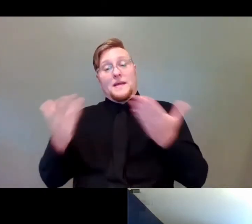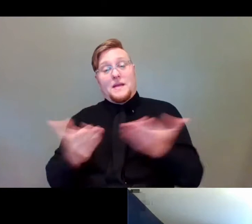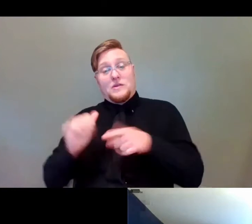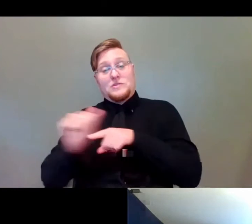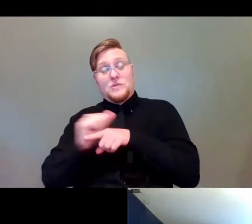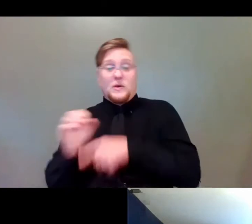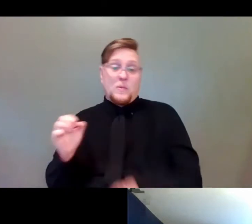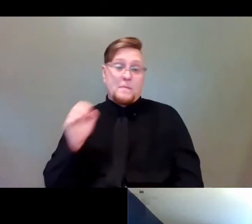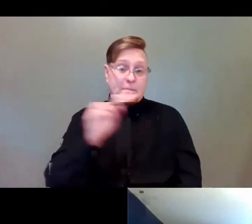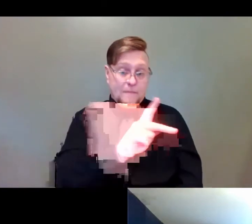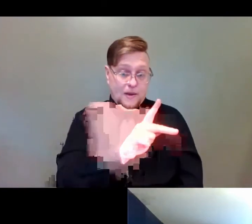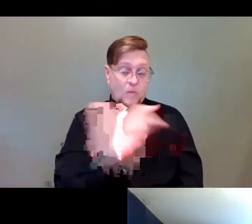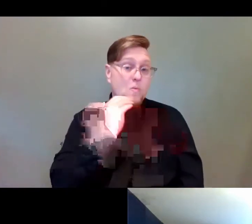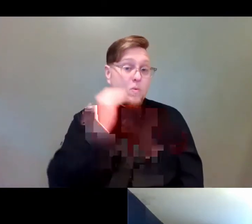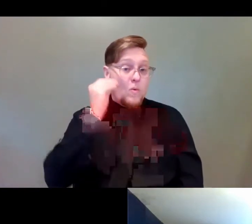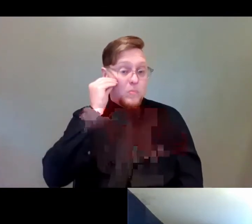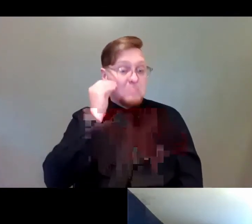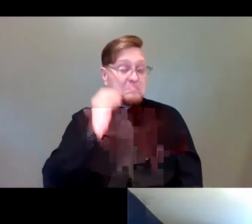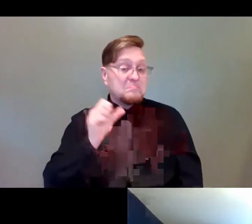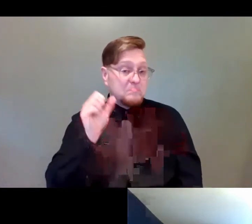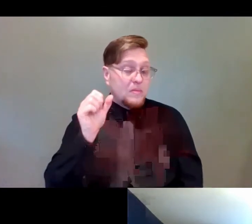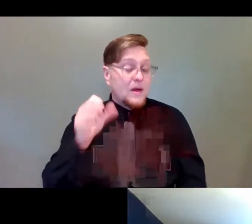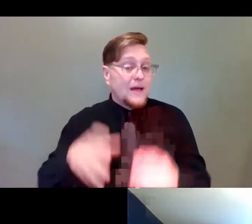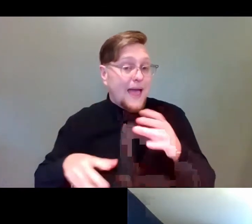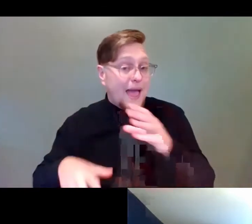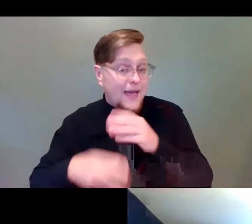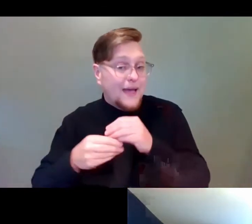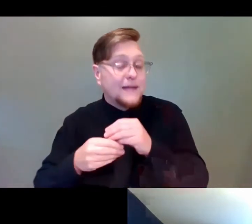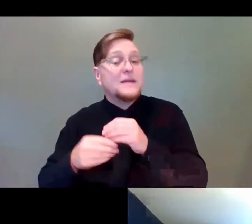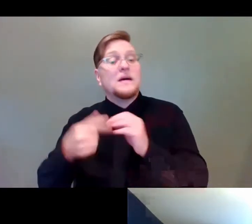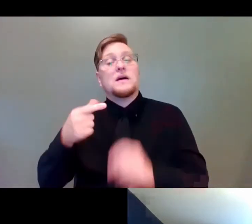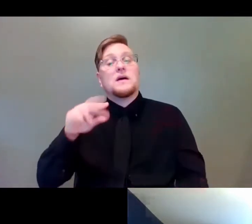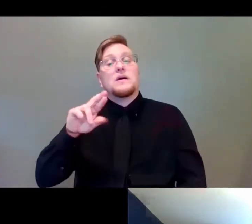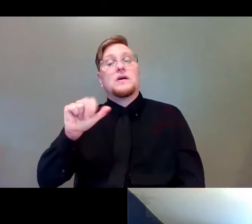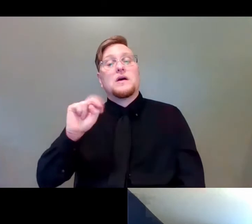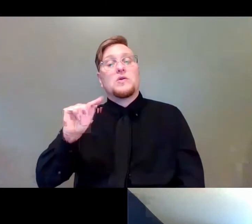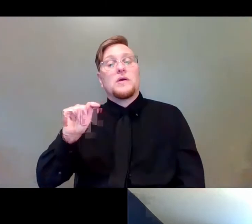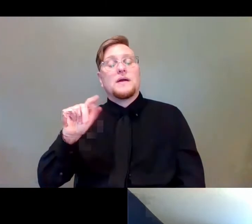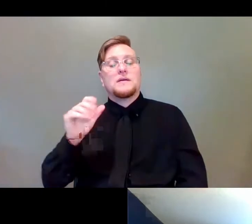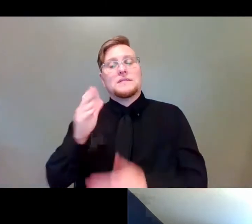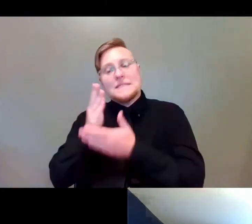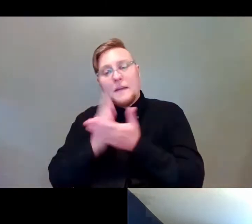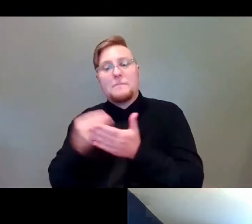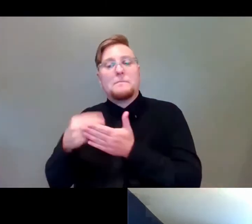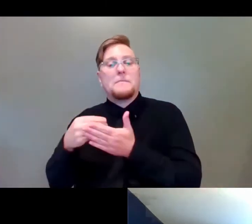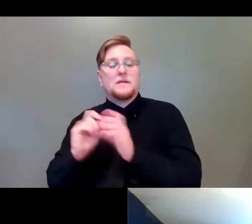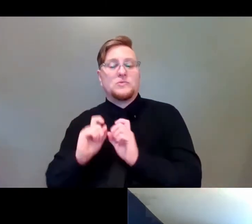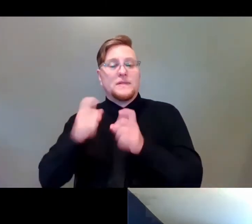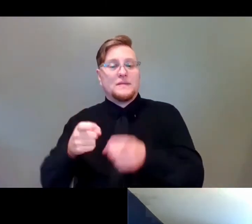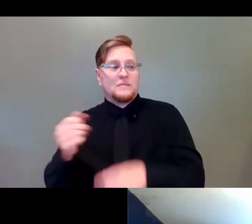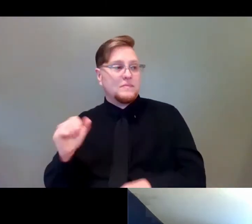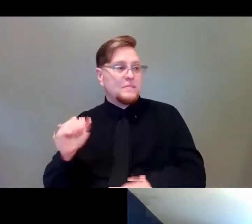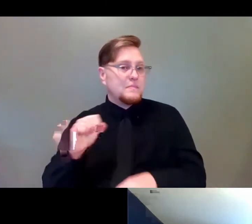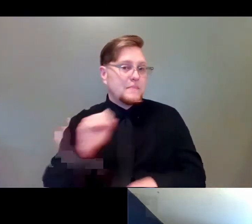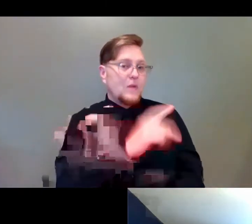small grant. So they have the funds to do training. I think some of the